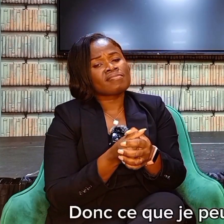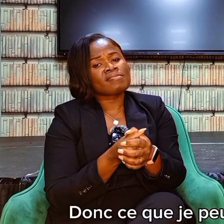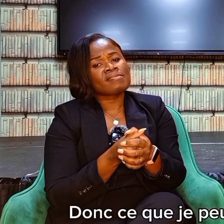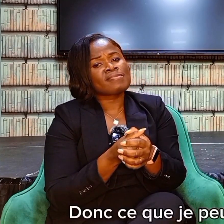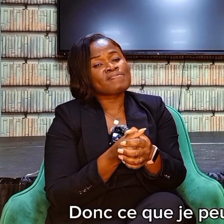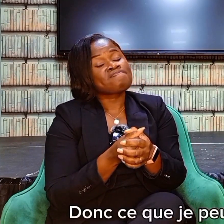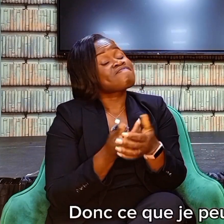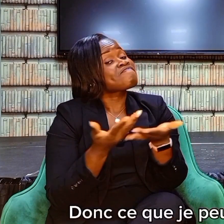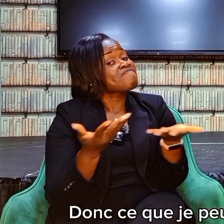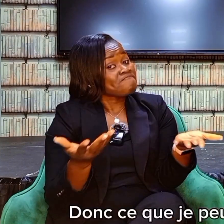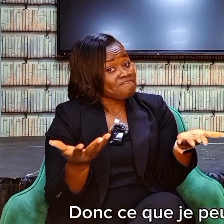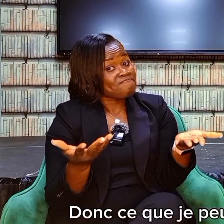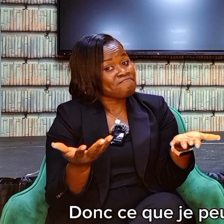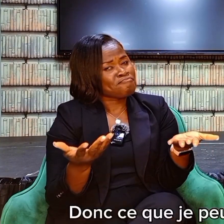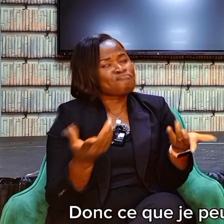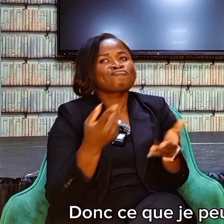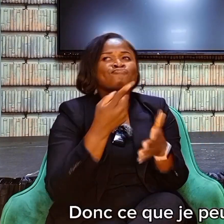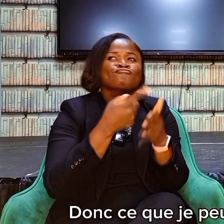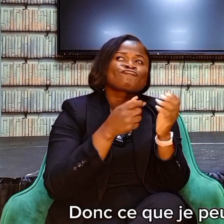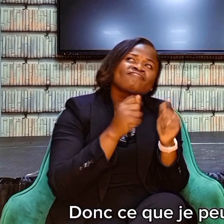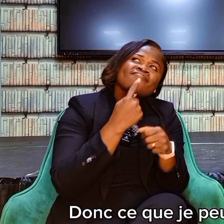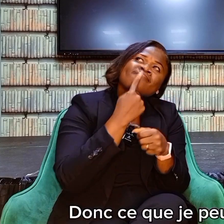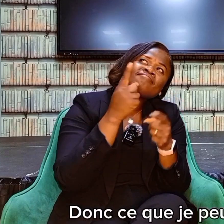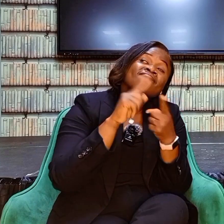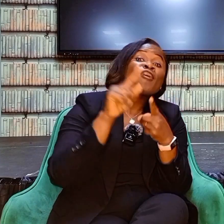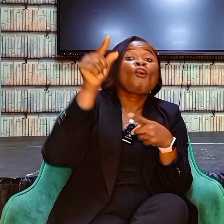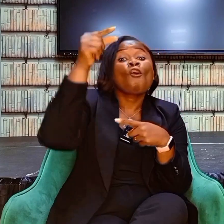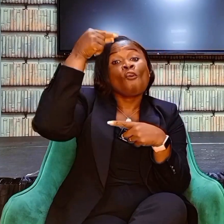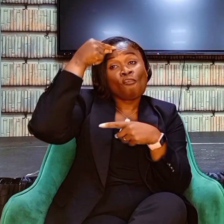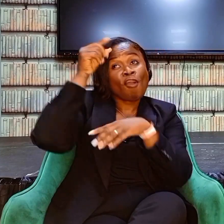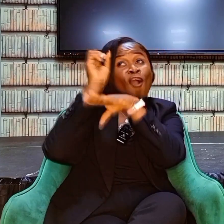So what I can say is that